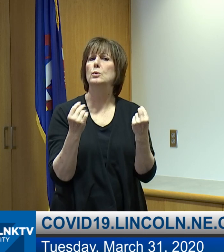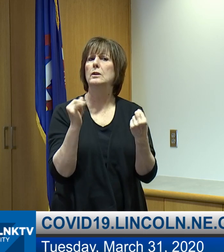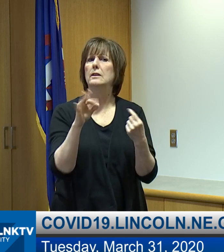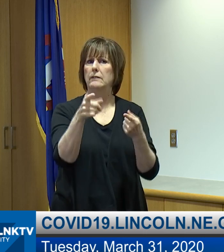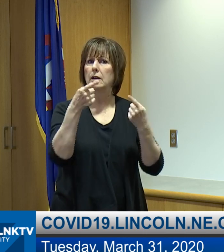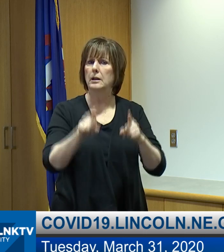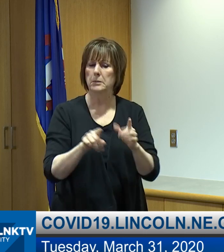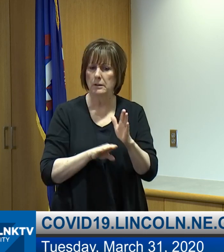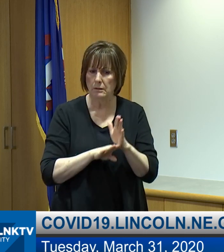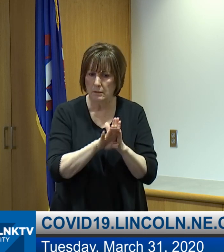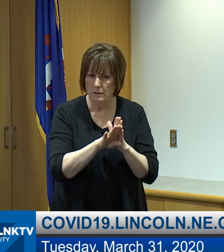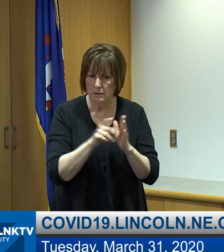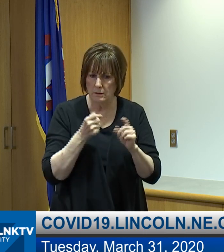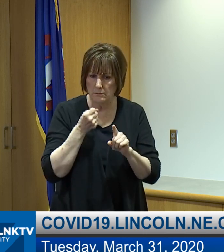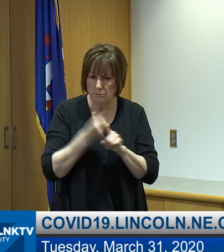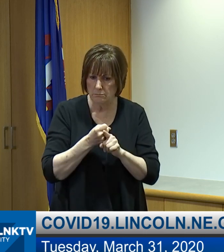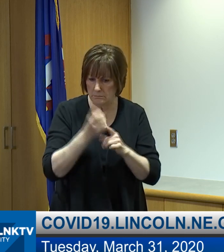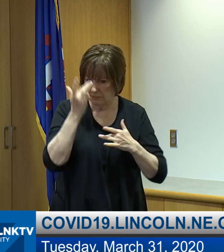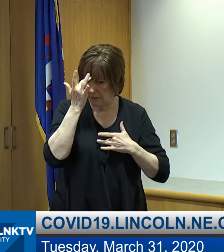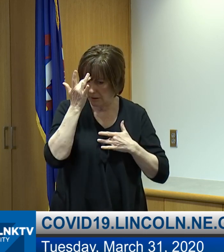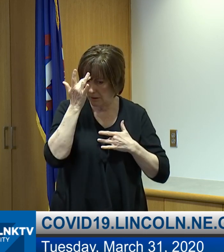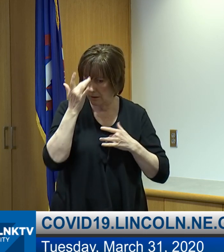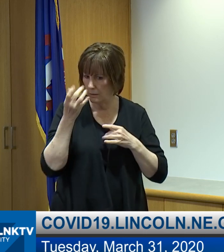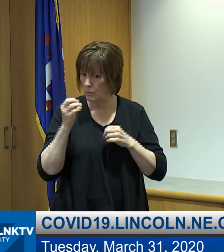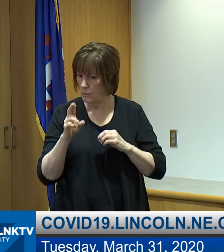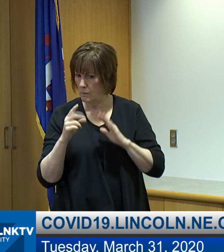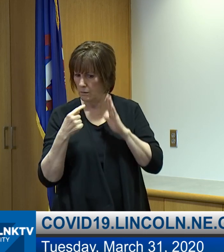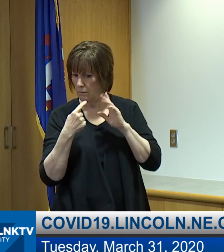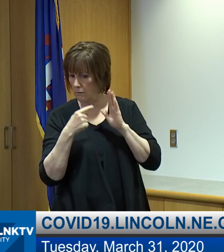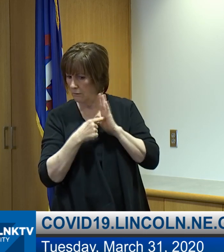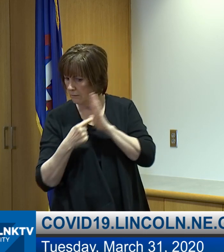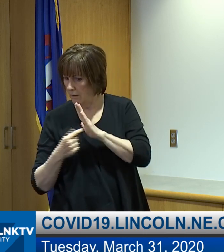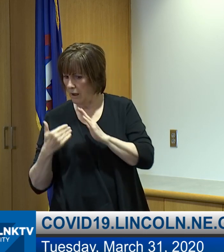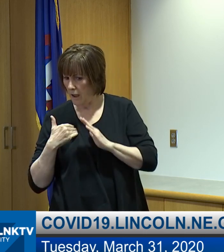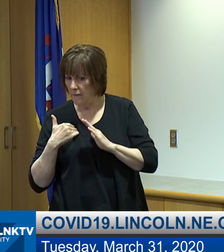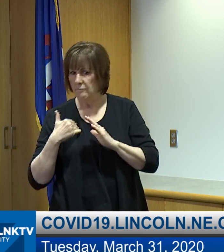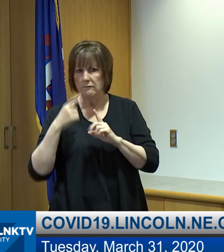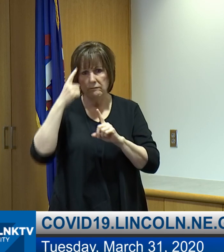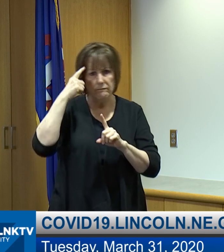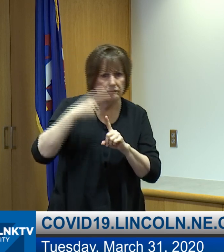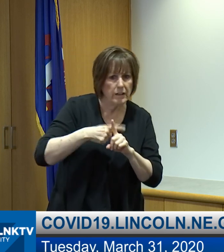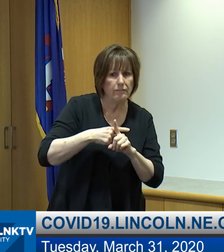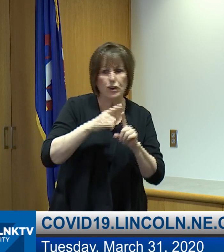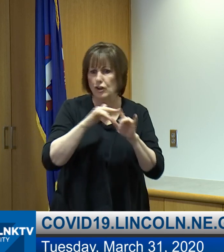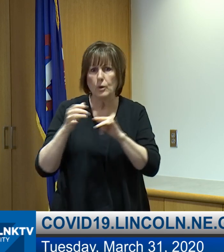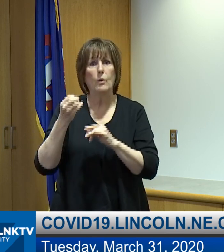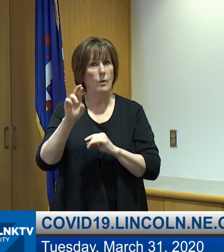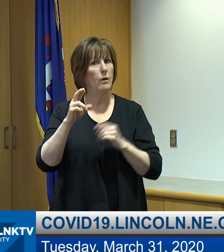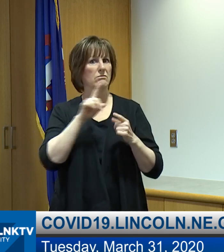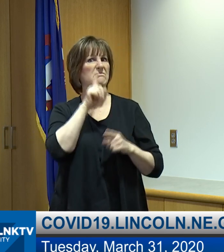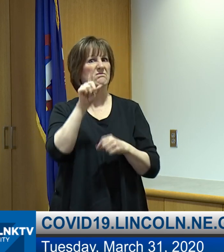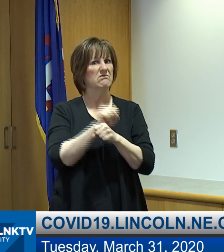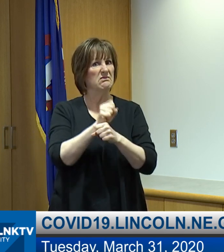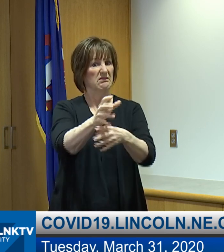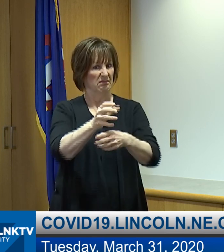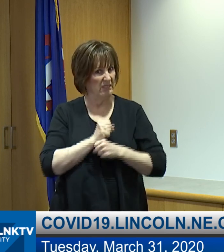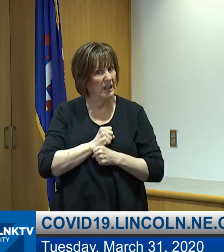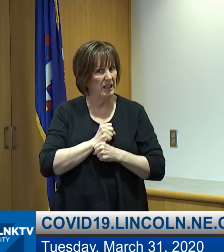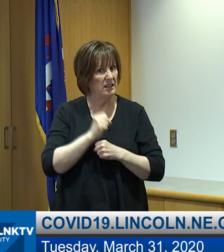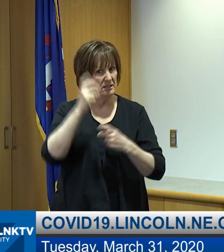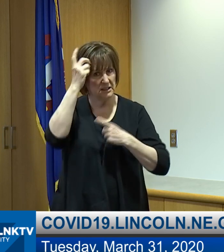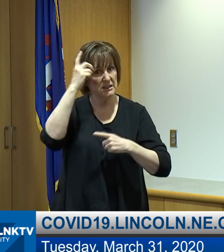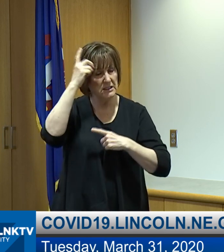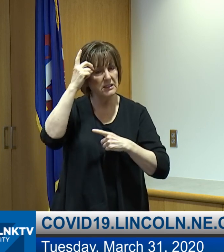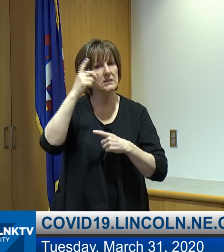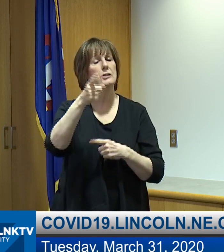develop symptoms of COVID-19 or are diagnosed with the disease. It's so important for people to have smart health